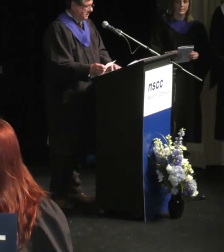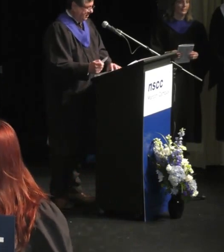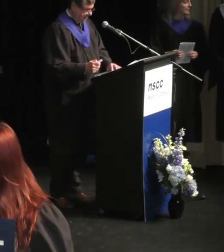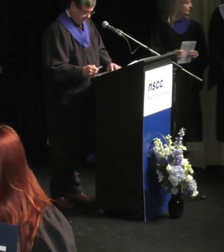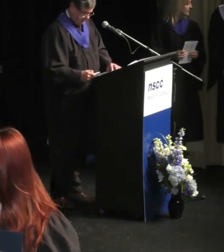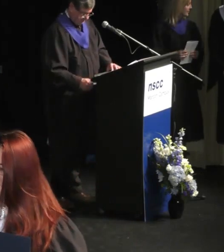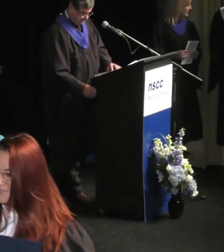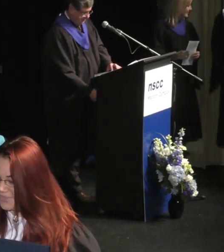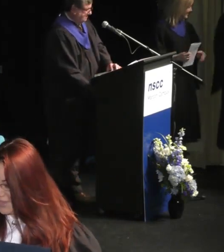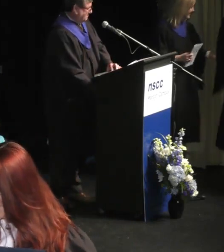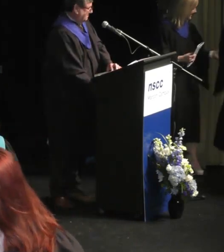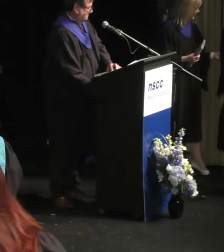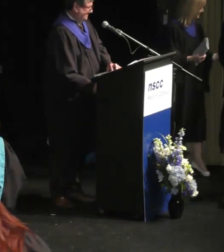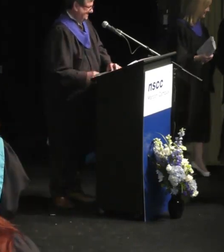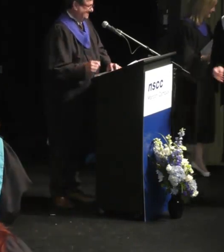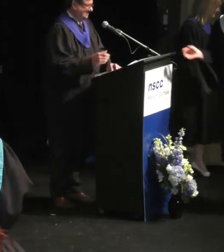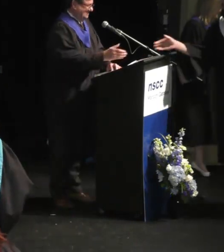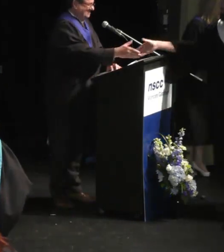Lawrence McDonald.